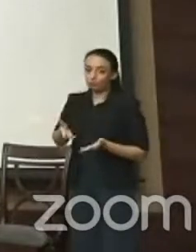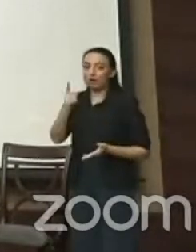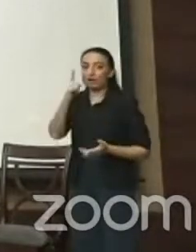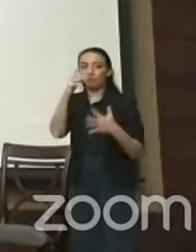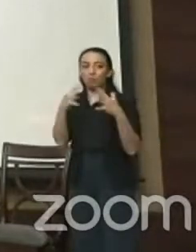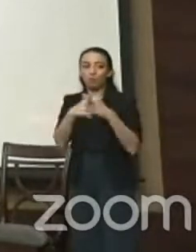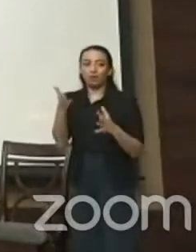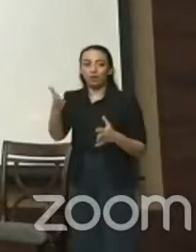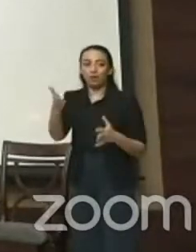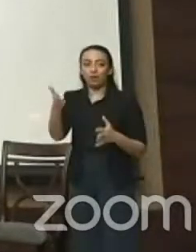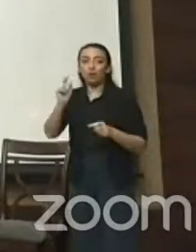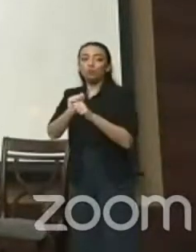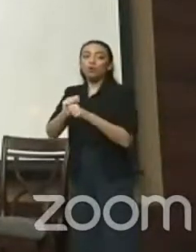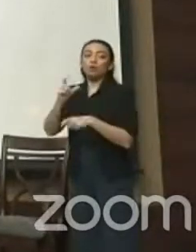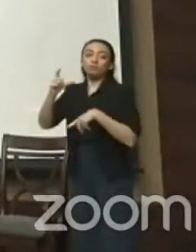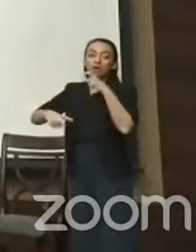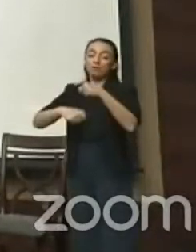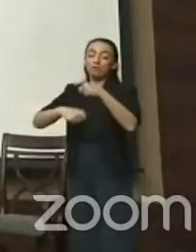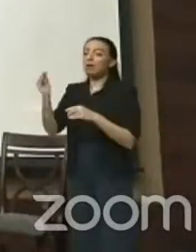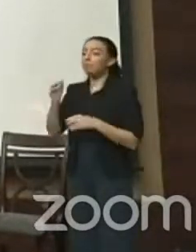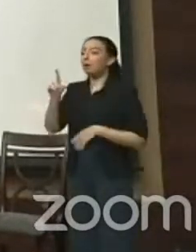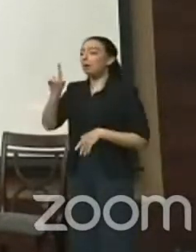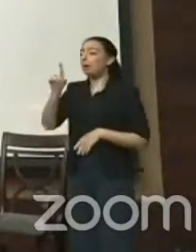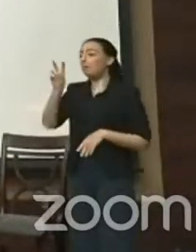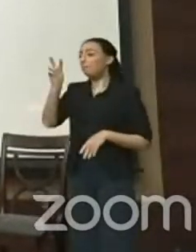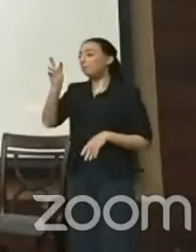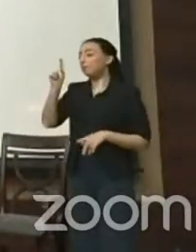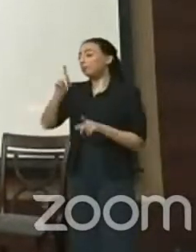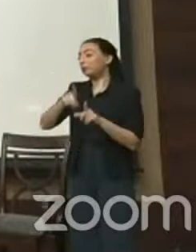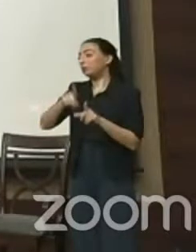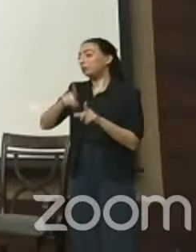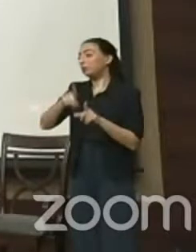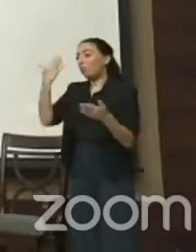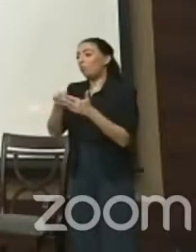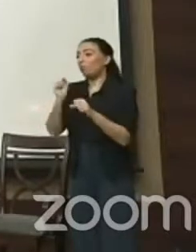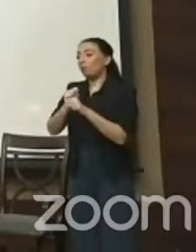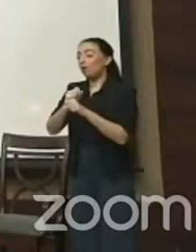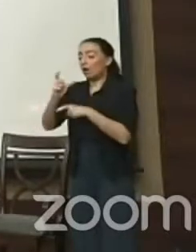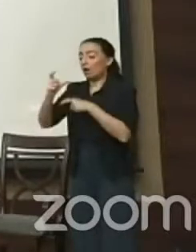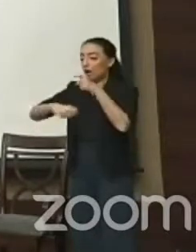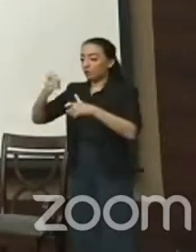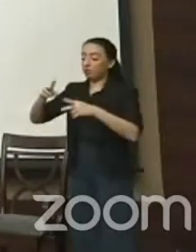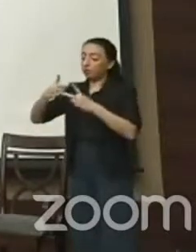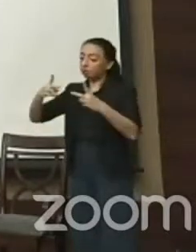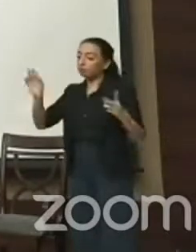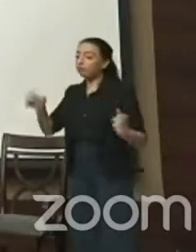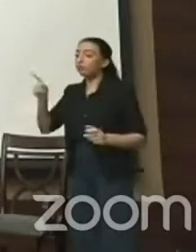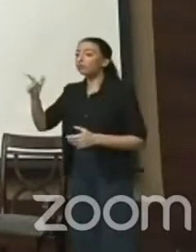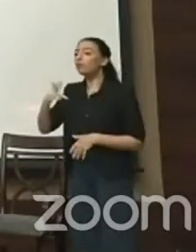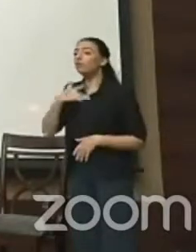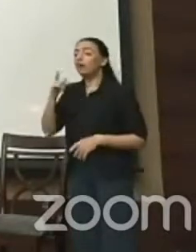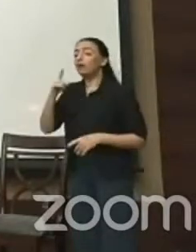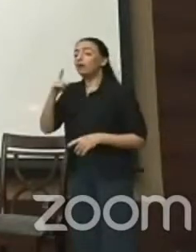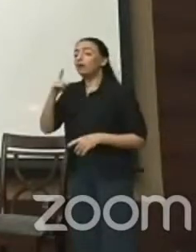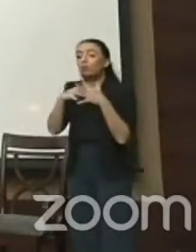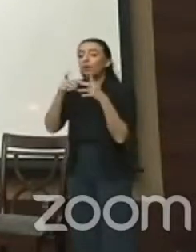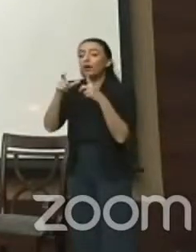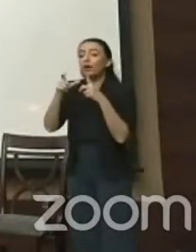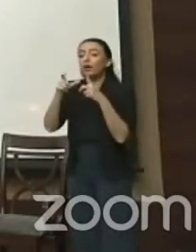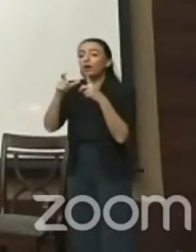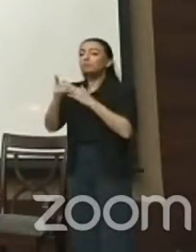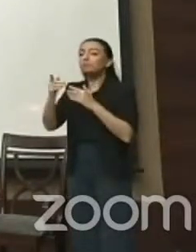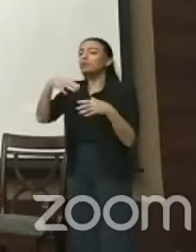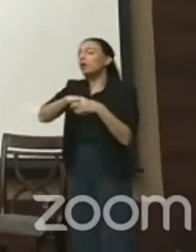in corporate from last almost more than a decade. And so where do the women with disability fare in